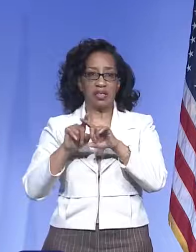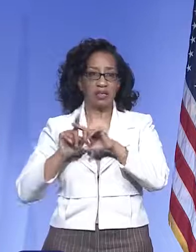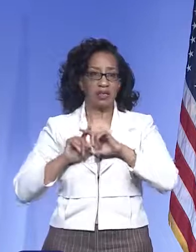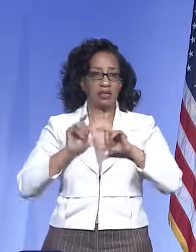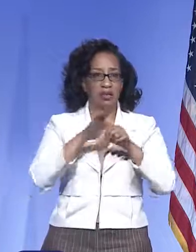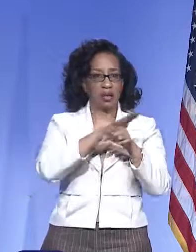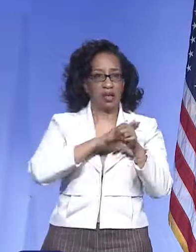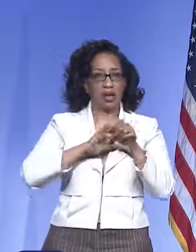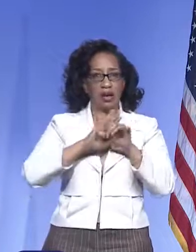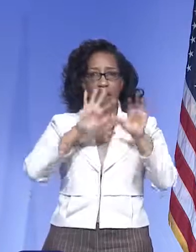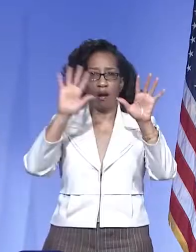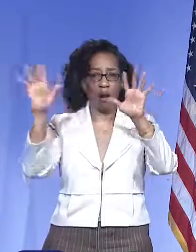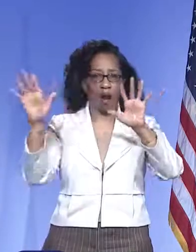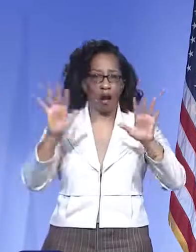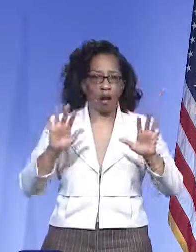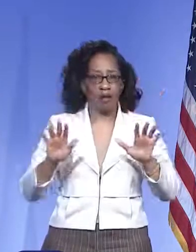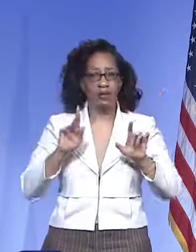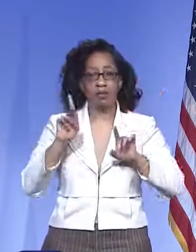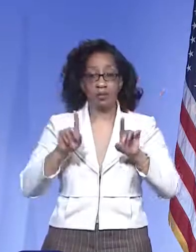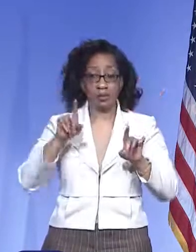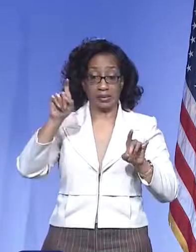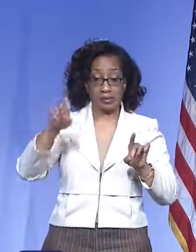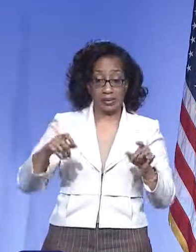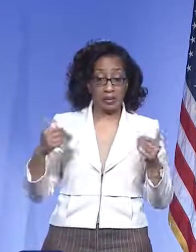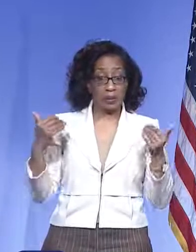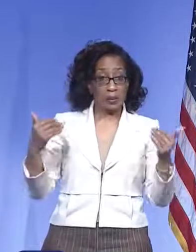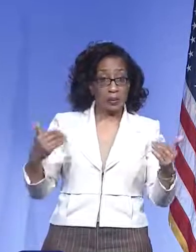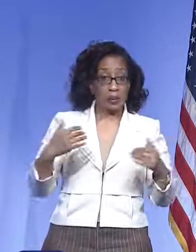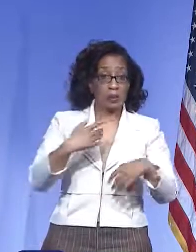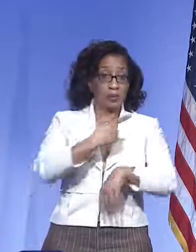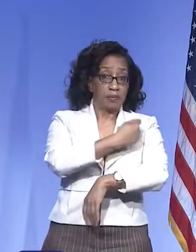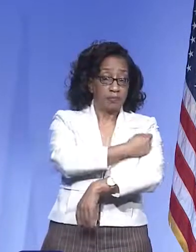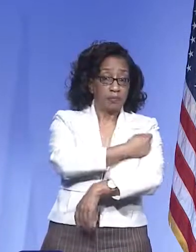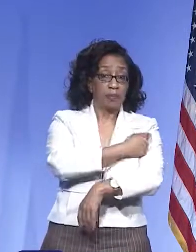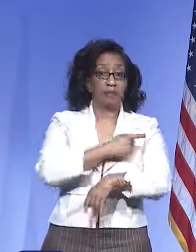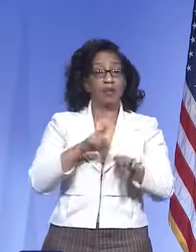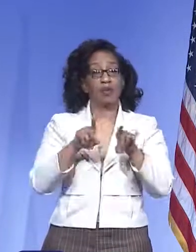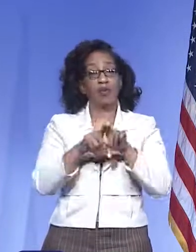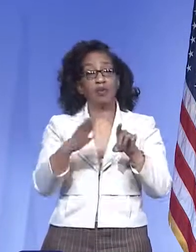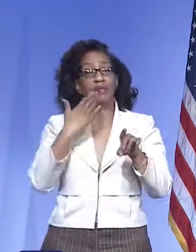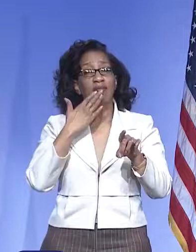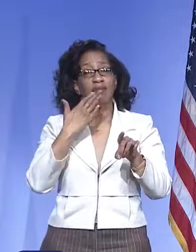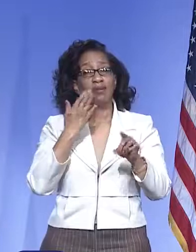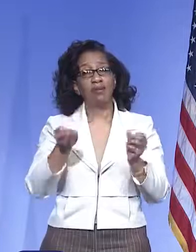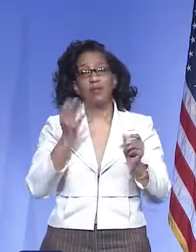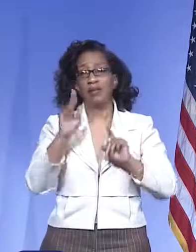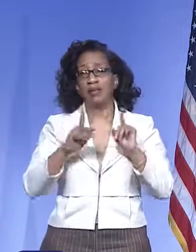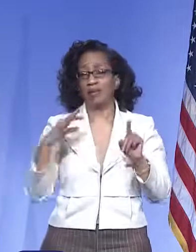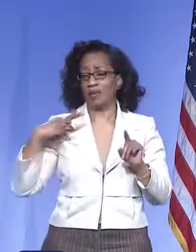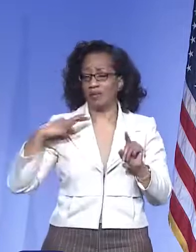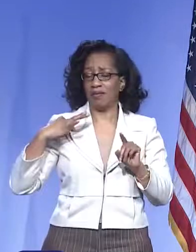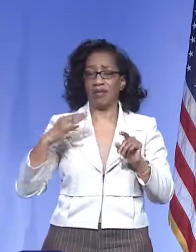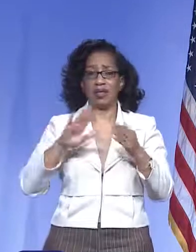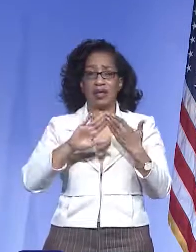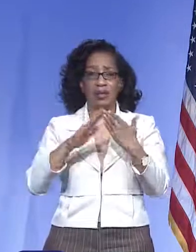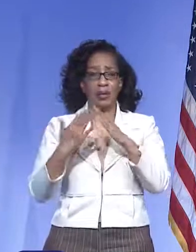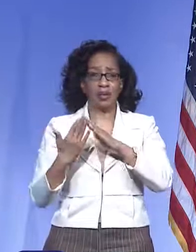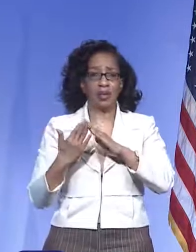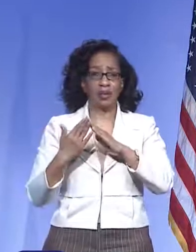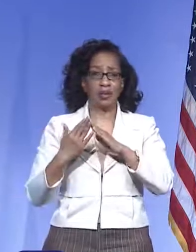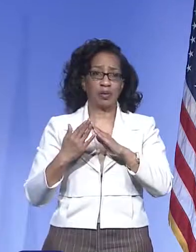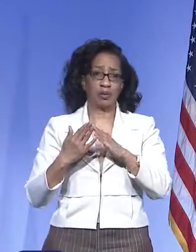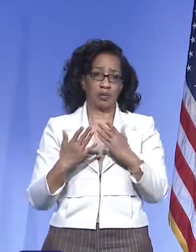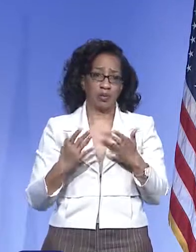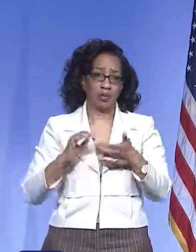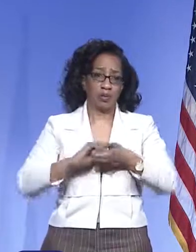people will take it and where they need to take it. And we're also thankful for all of the volunteers and community partners who actually staff